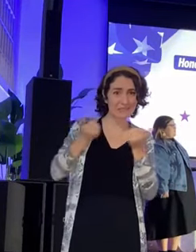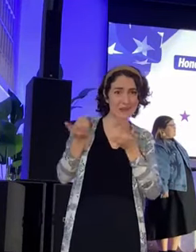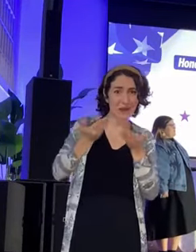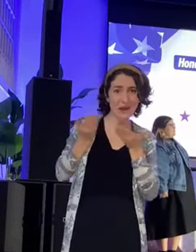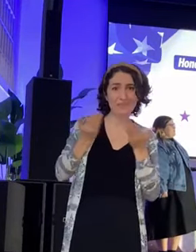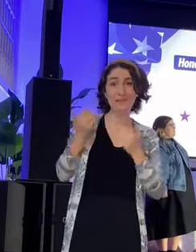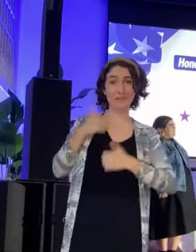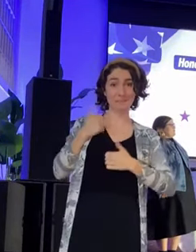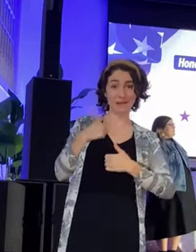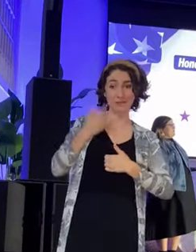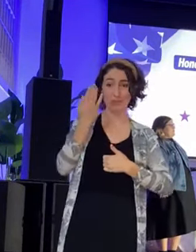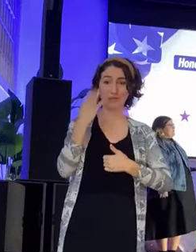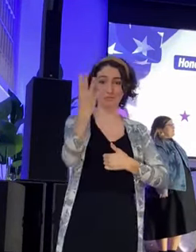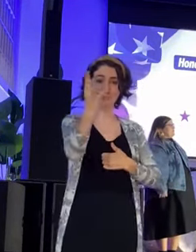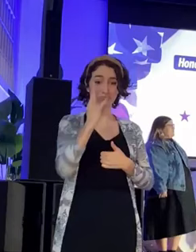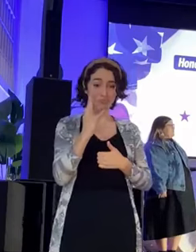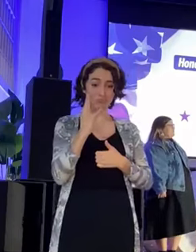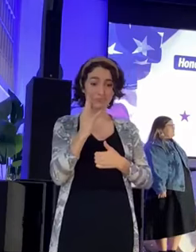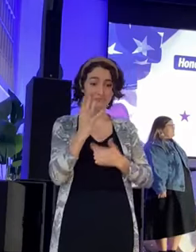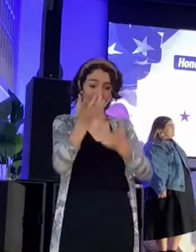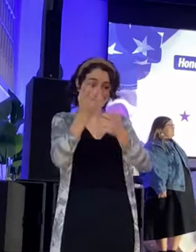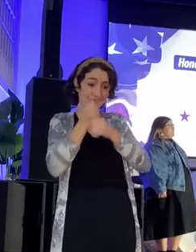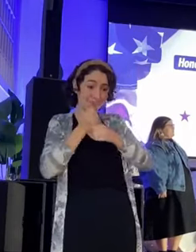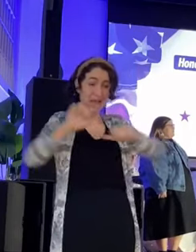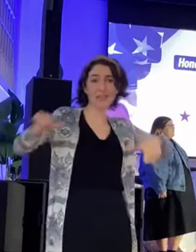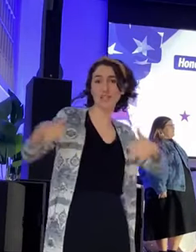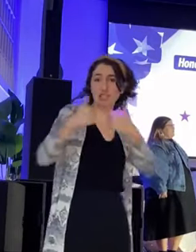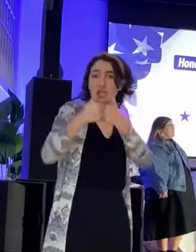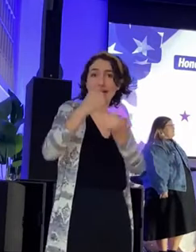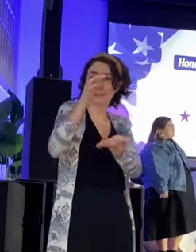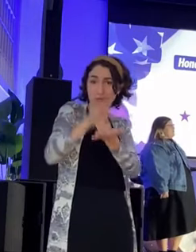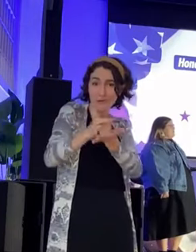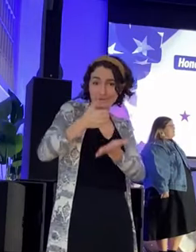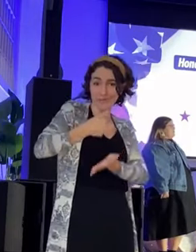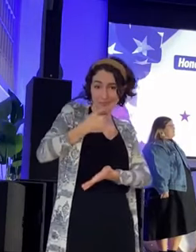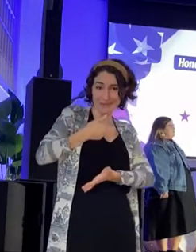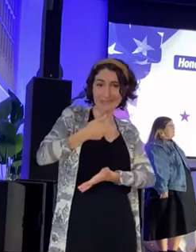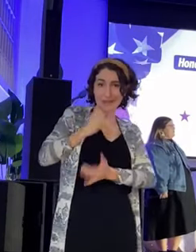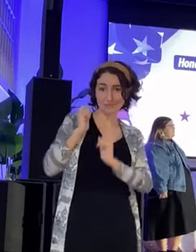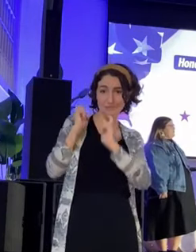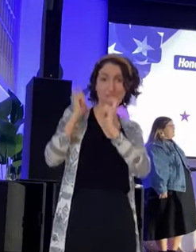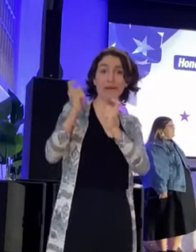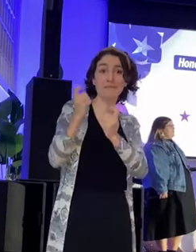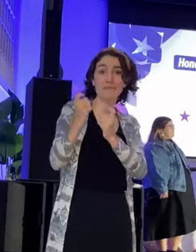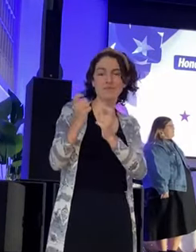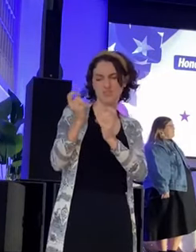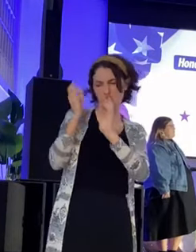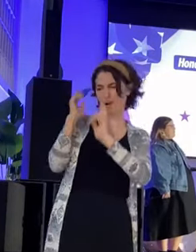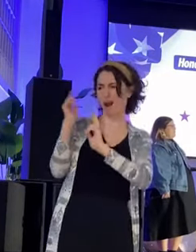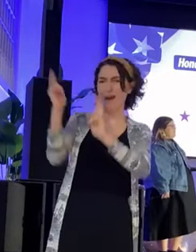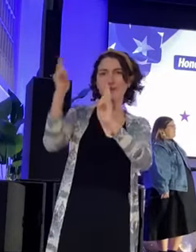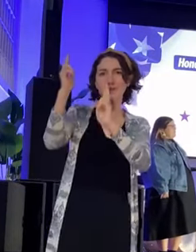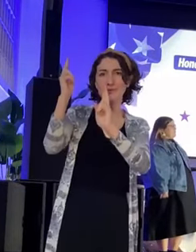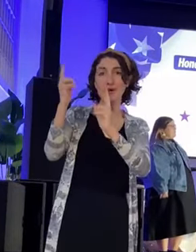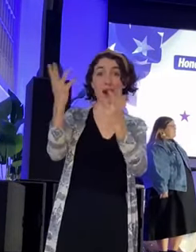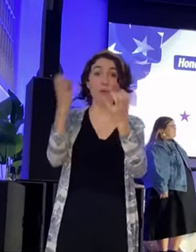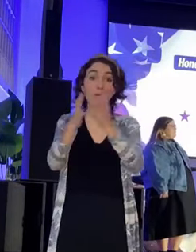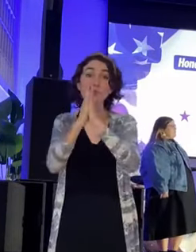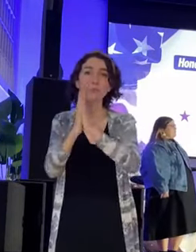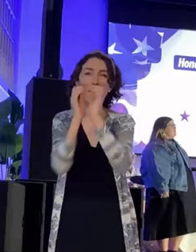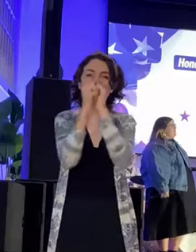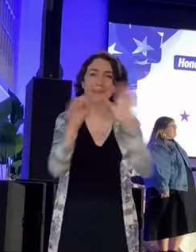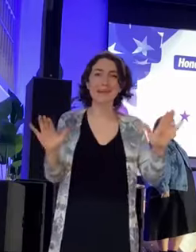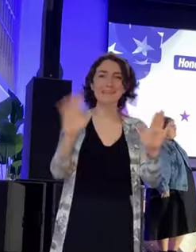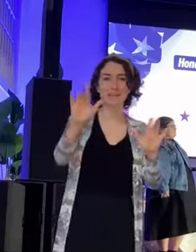who are serving to come up and receive your challenge coin for myself or Pastor Alec this morning. But before we do that, can I just pray a prayer